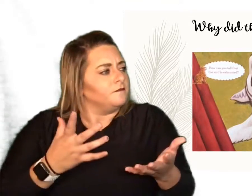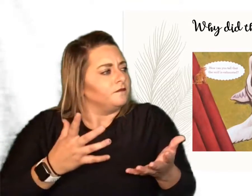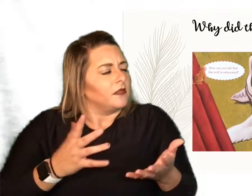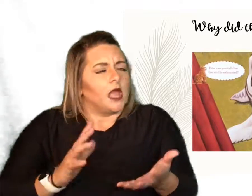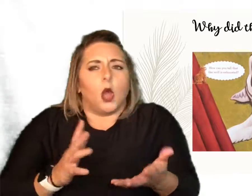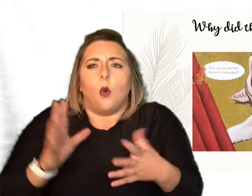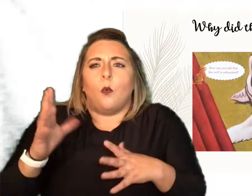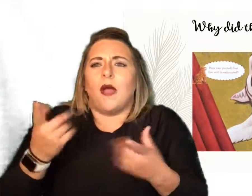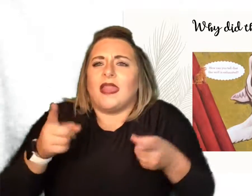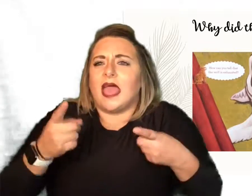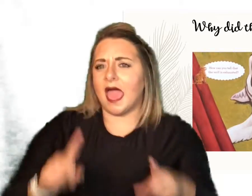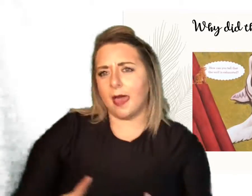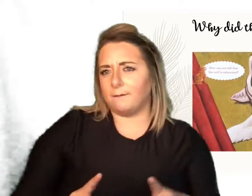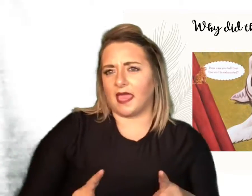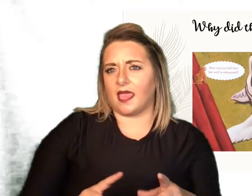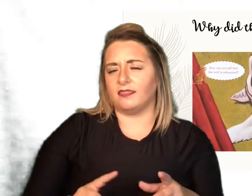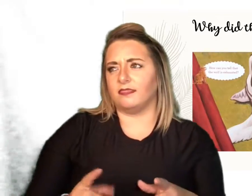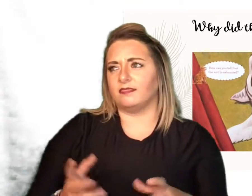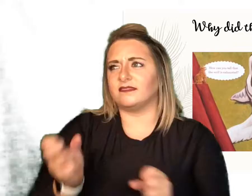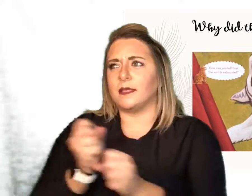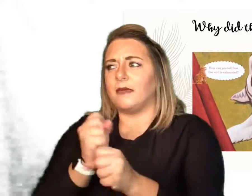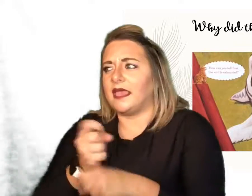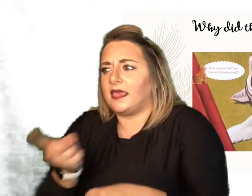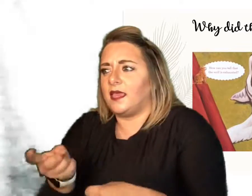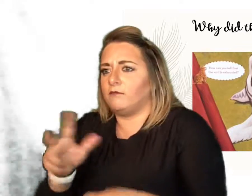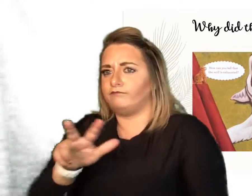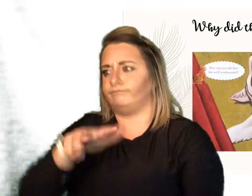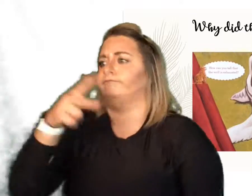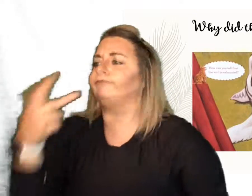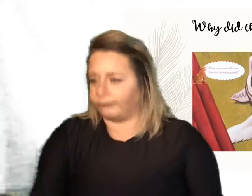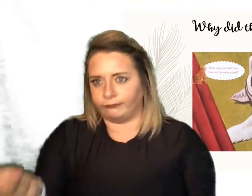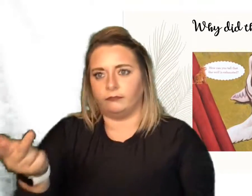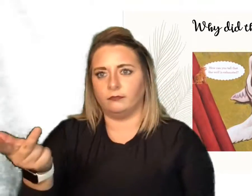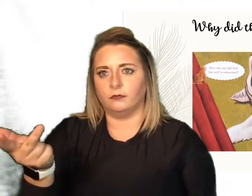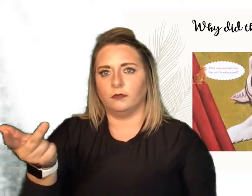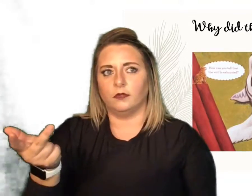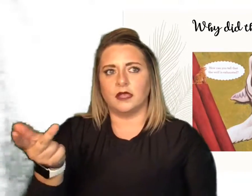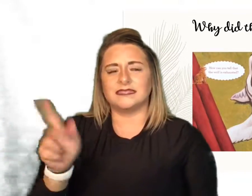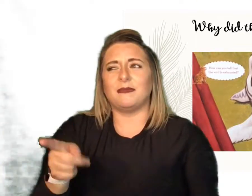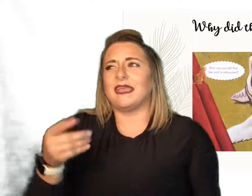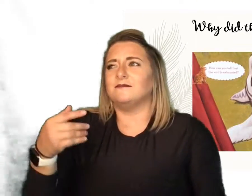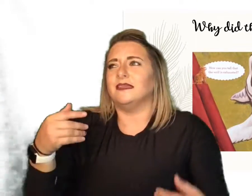about what happened to make him